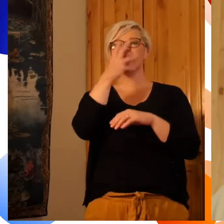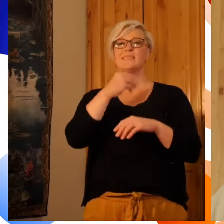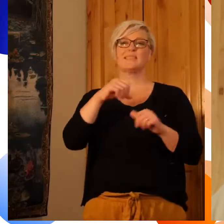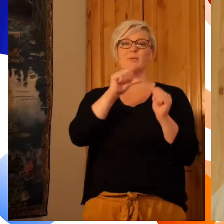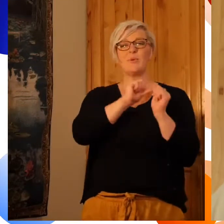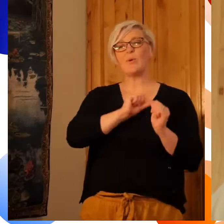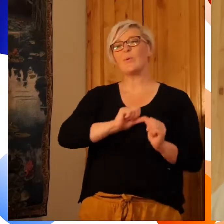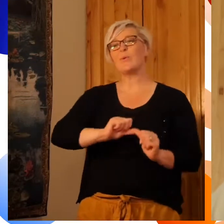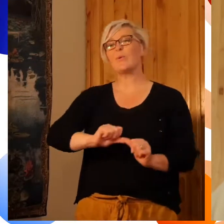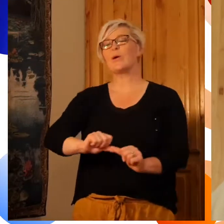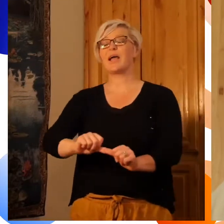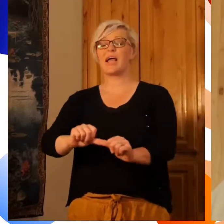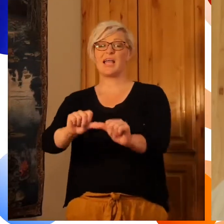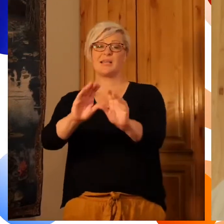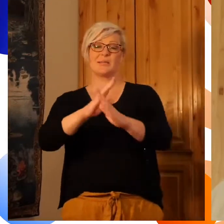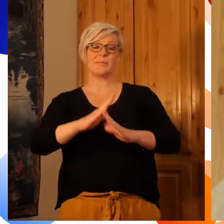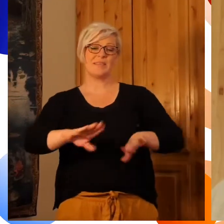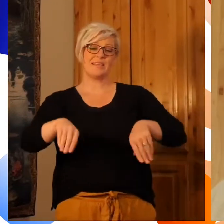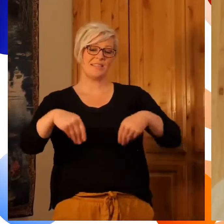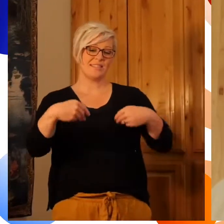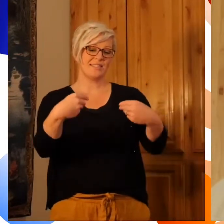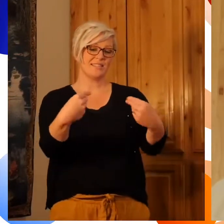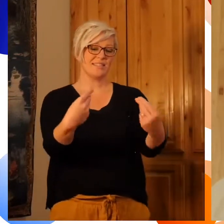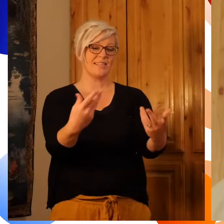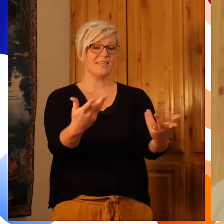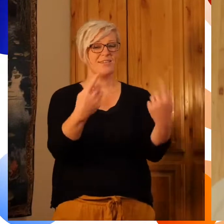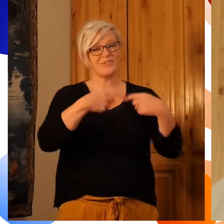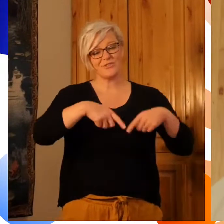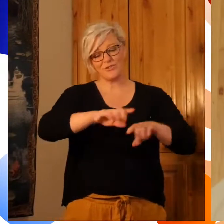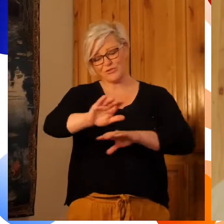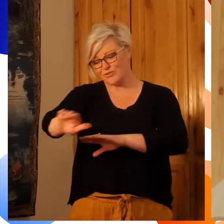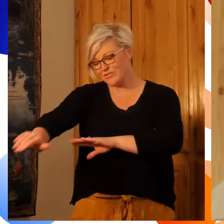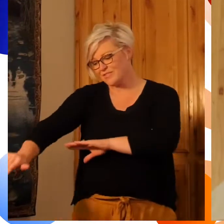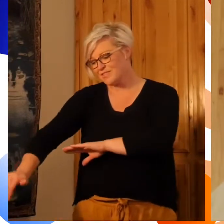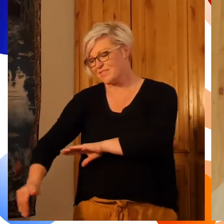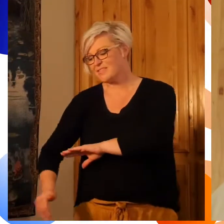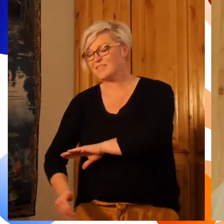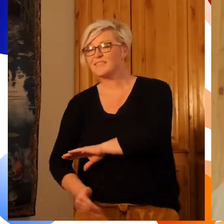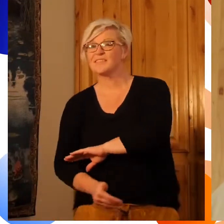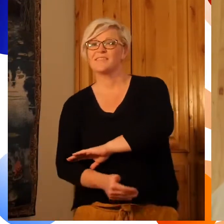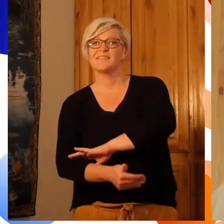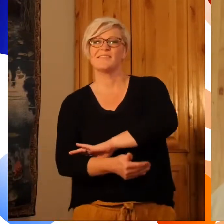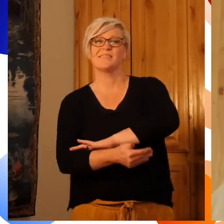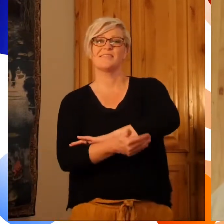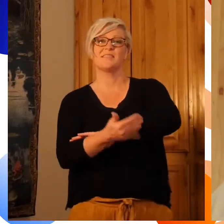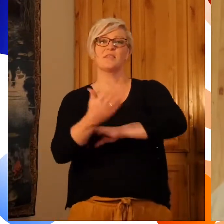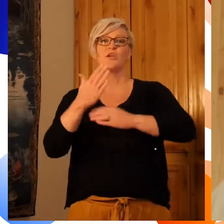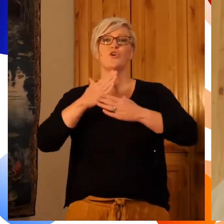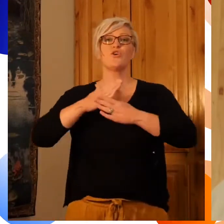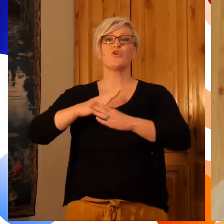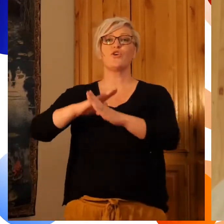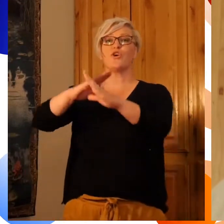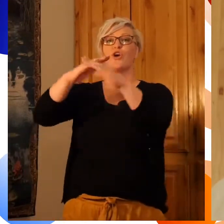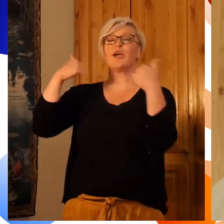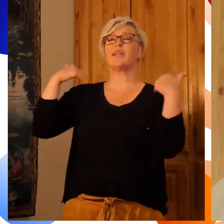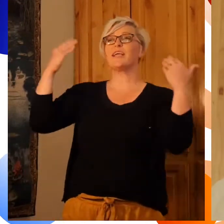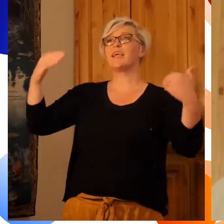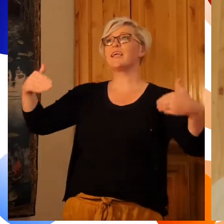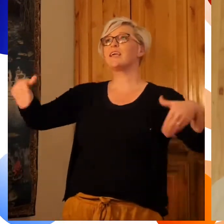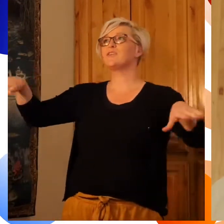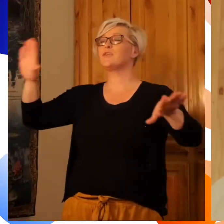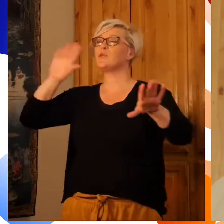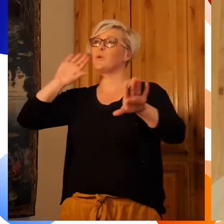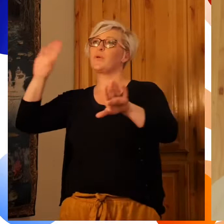thee All through the night. Guardian angels, God will lend thee